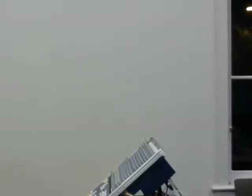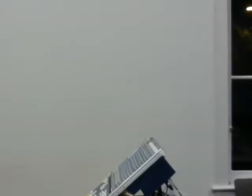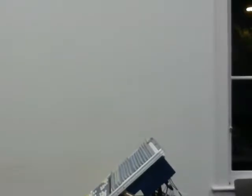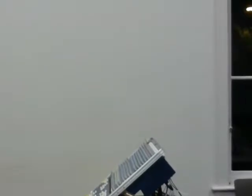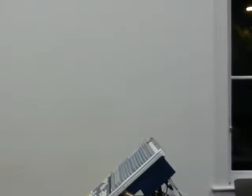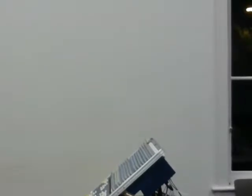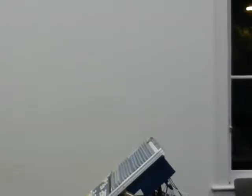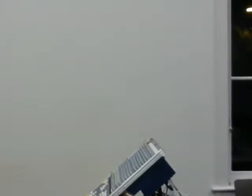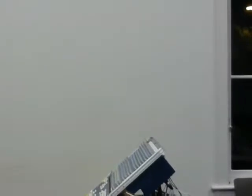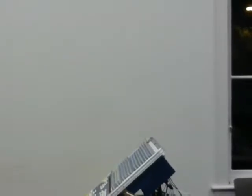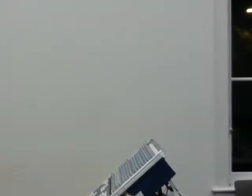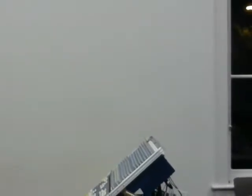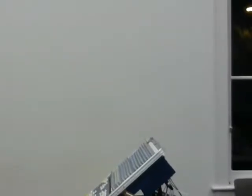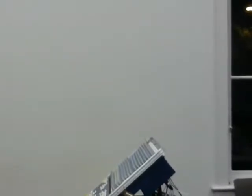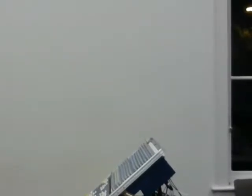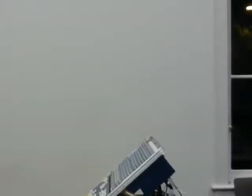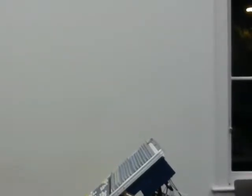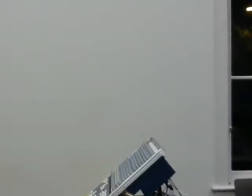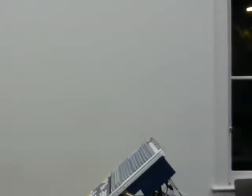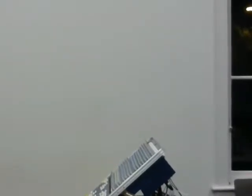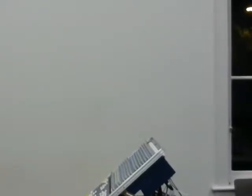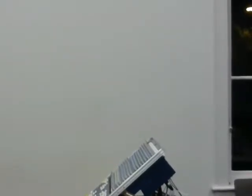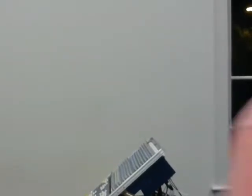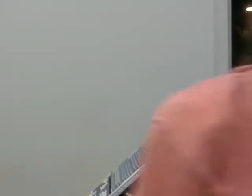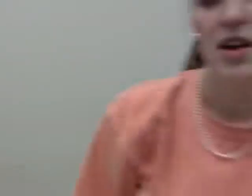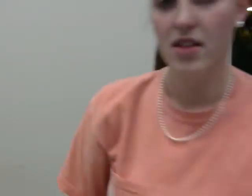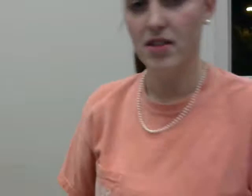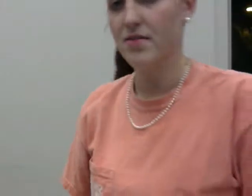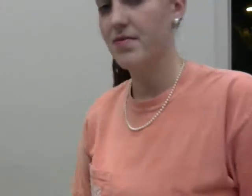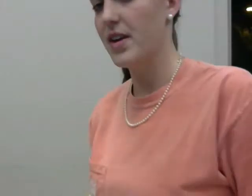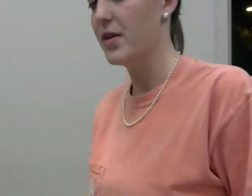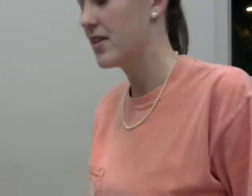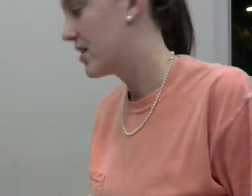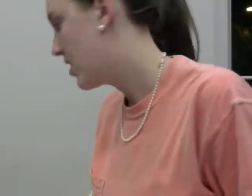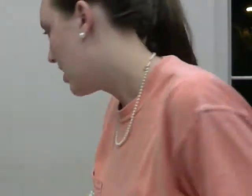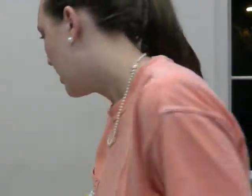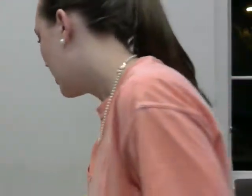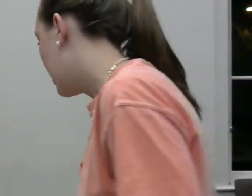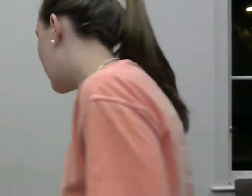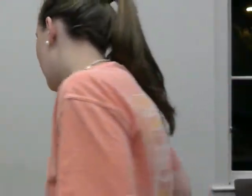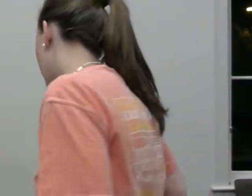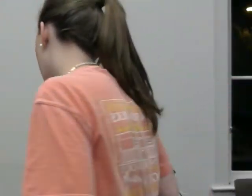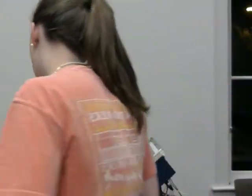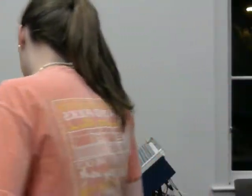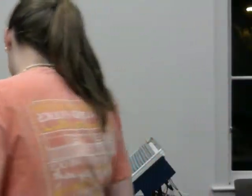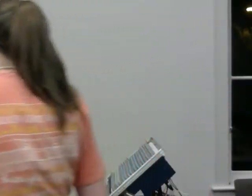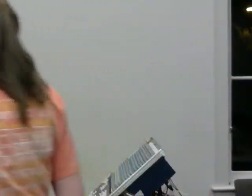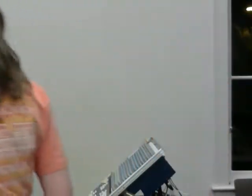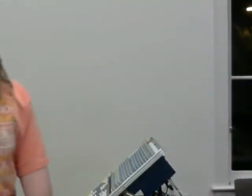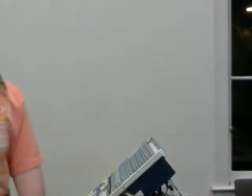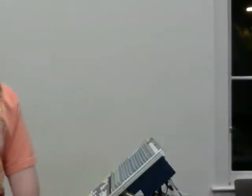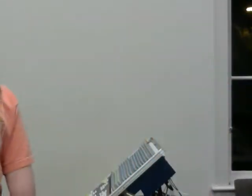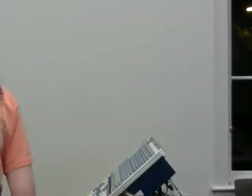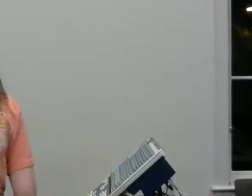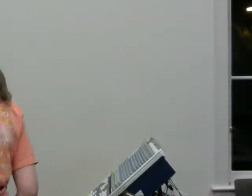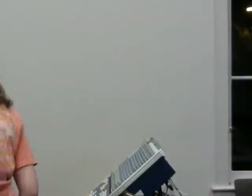So we're at 45. Okay, so like 15 minutes, yeah. Okay. That works. It's not Oh, I working. feel like I'm going to throw up.